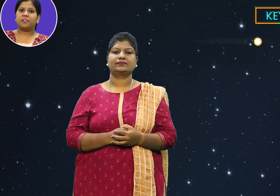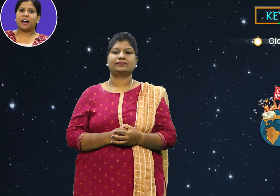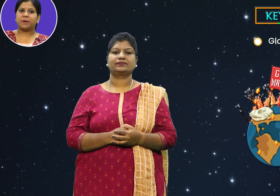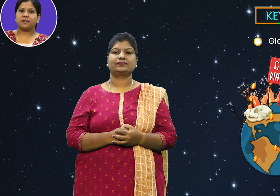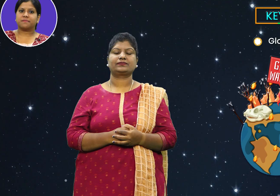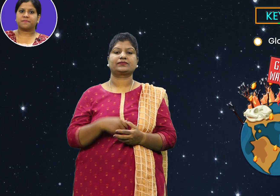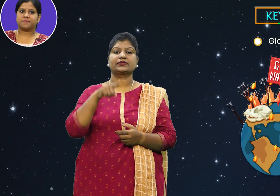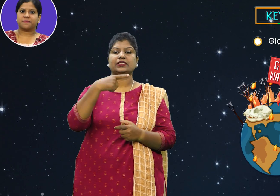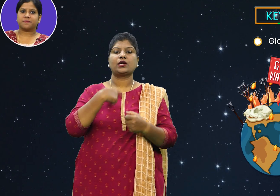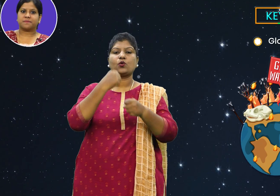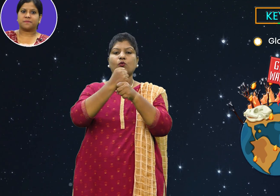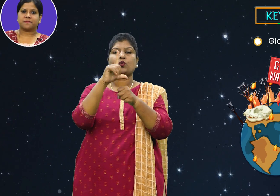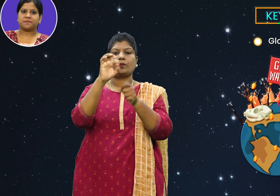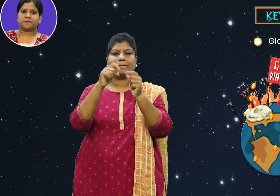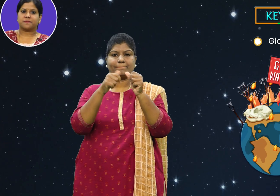global warming,